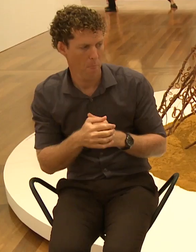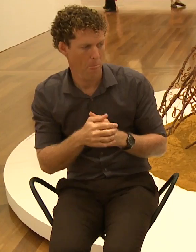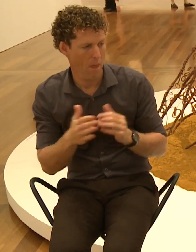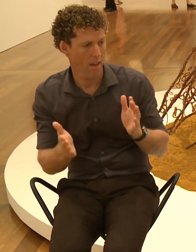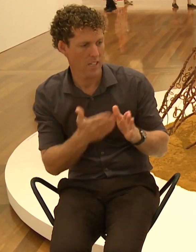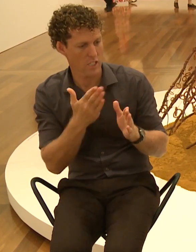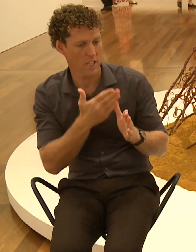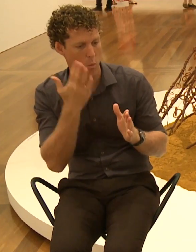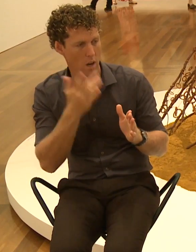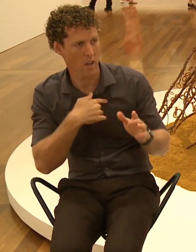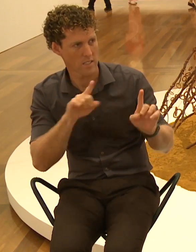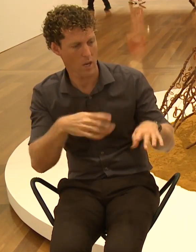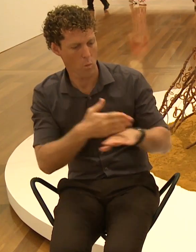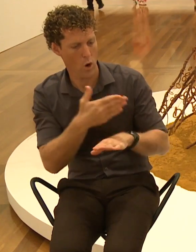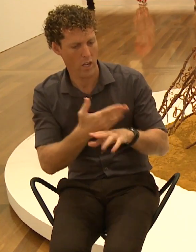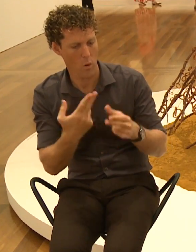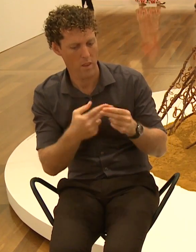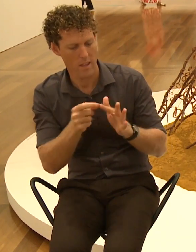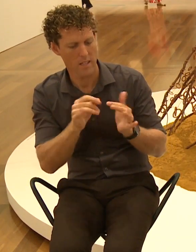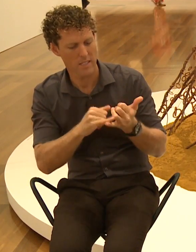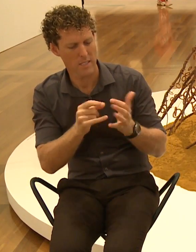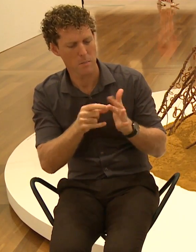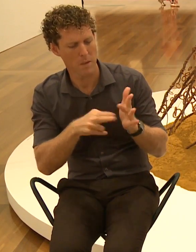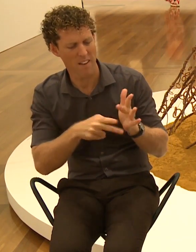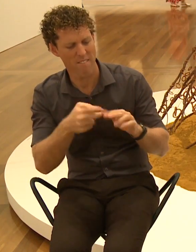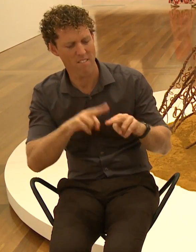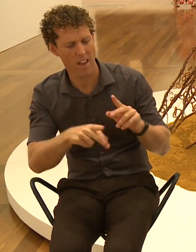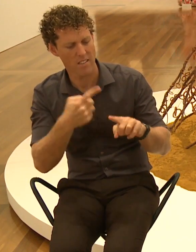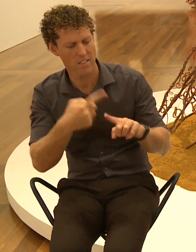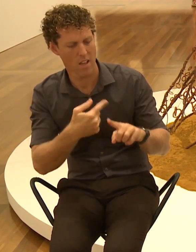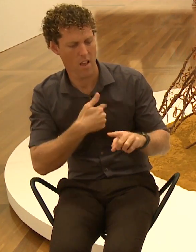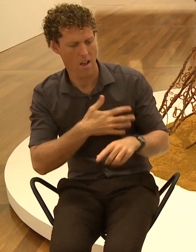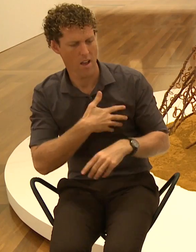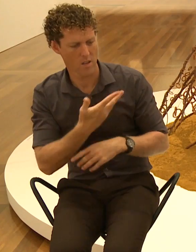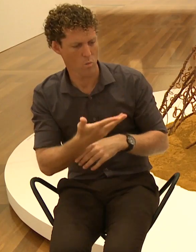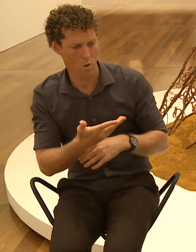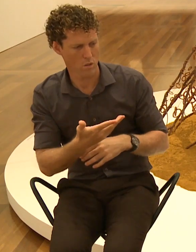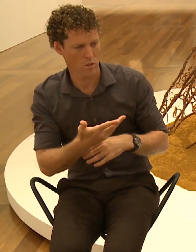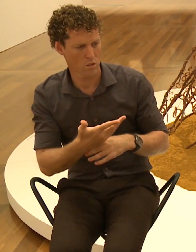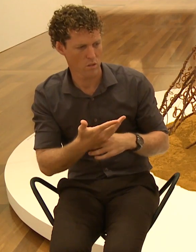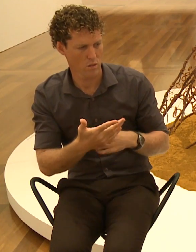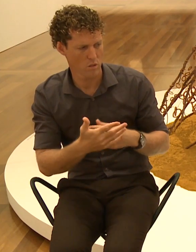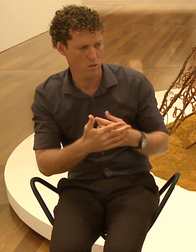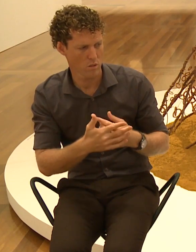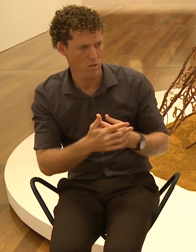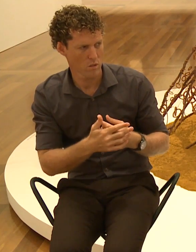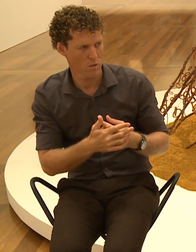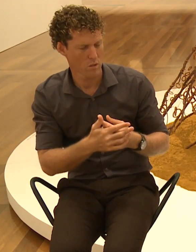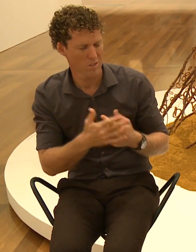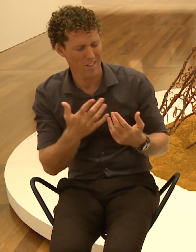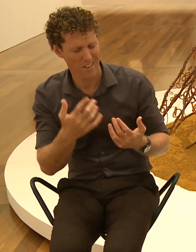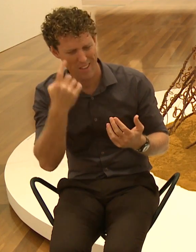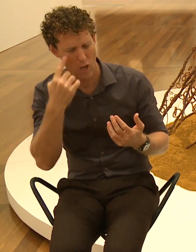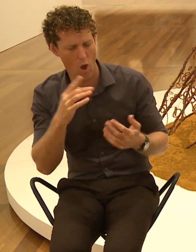initially, when I started off working in the Spinifex, I didn't want to do what, I guess back, there was works that